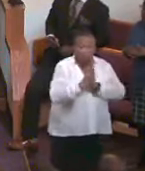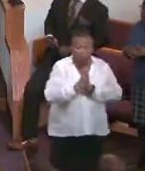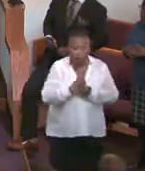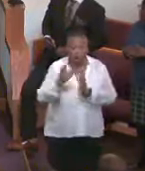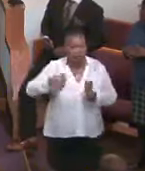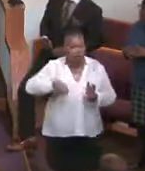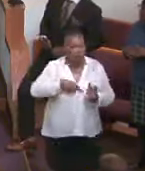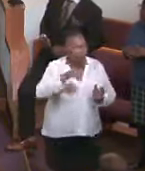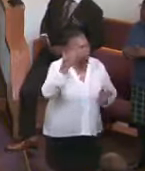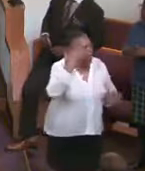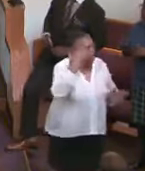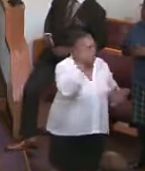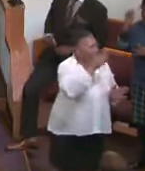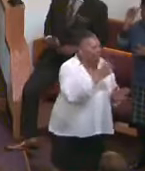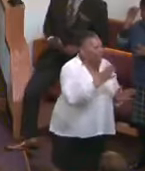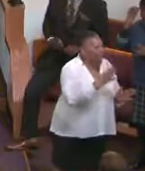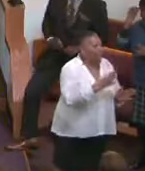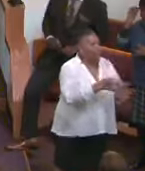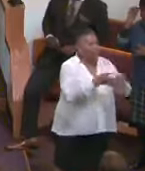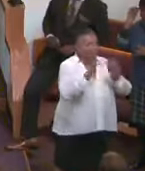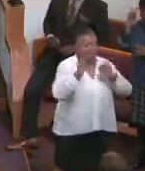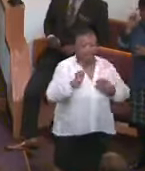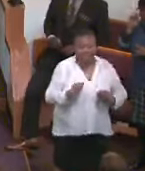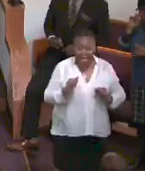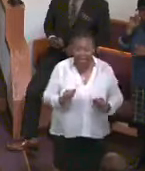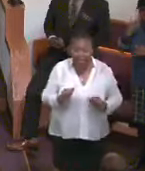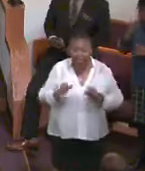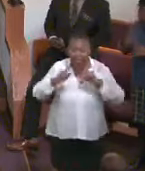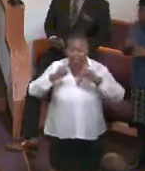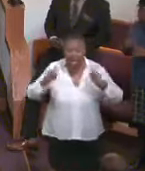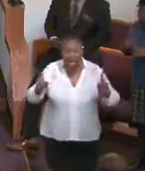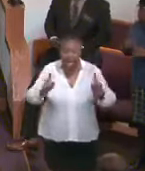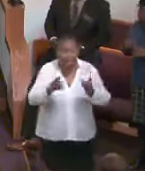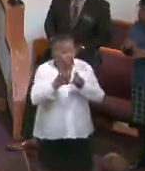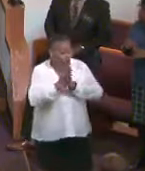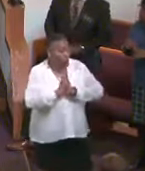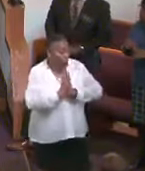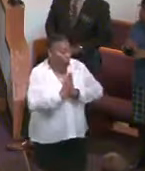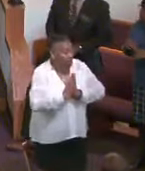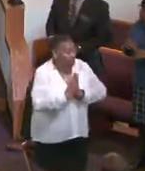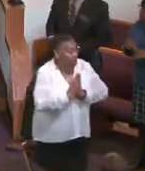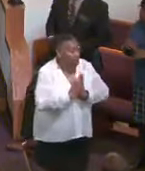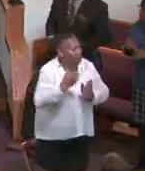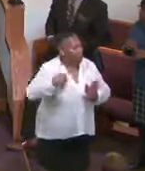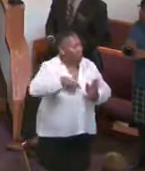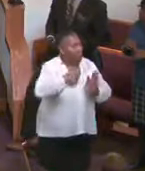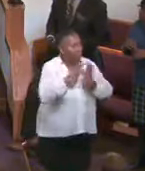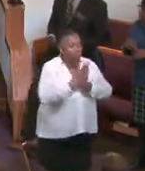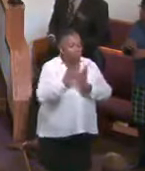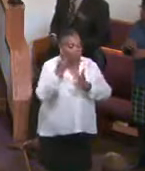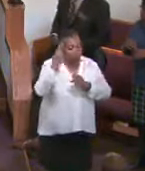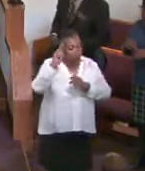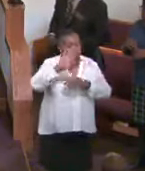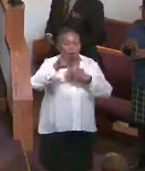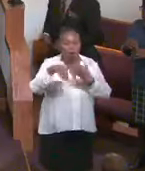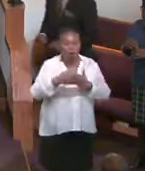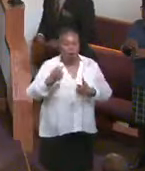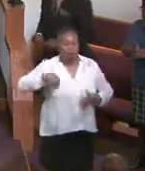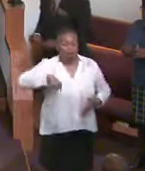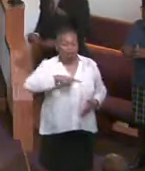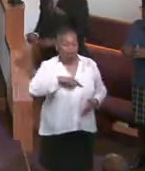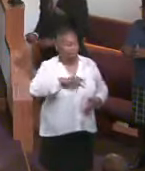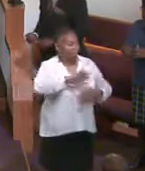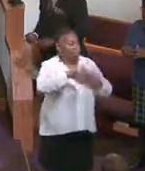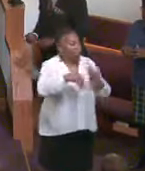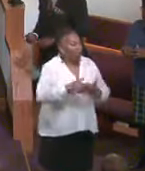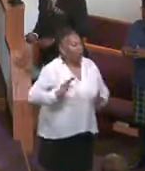know a God that is able to answer prayers. And so we're praying for all of us and all of our family and all of